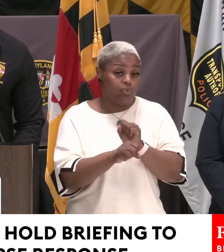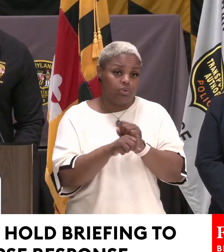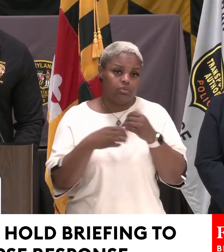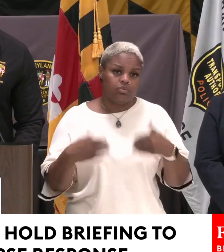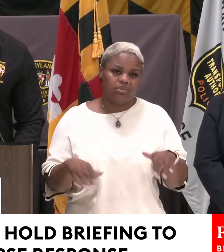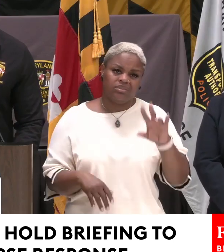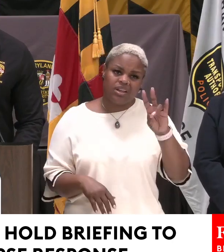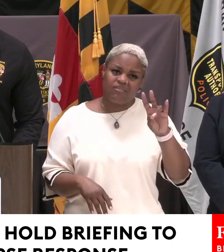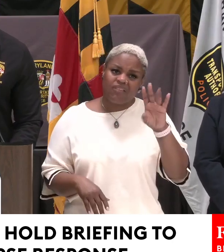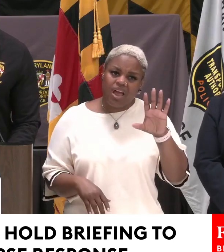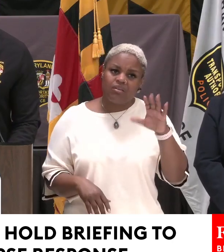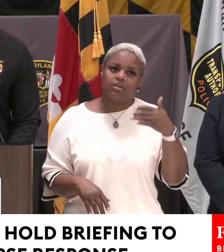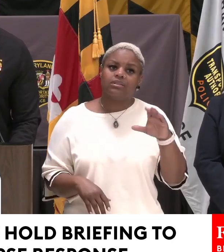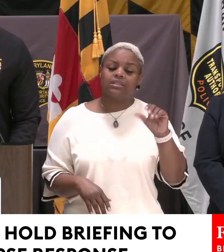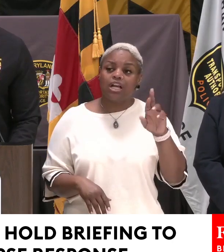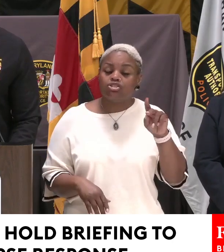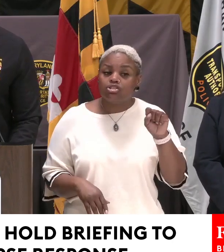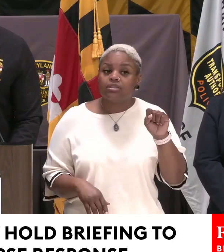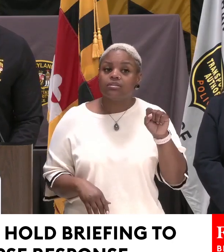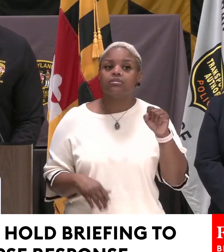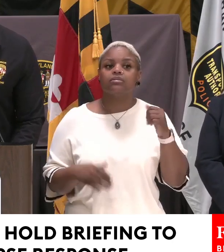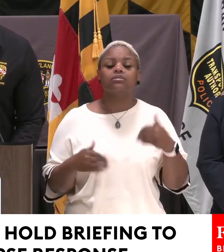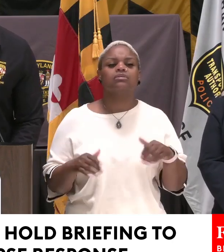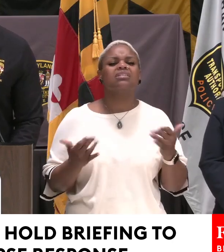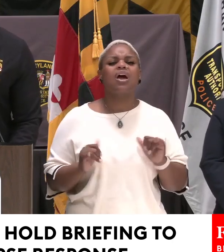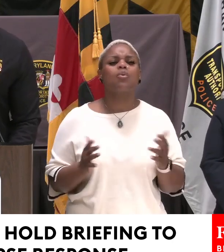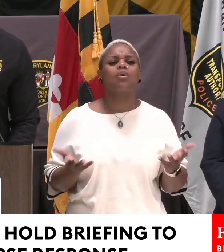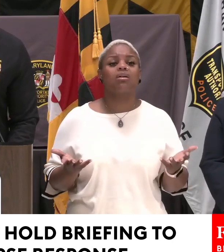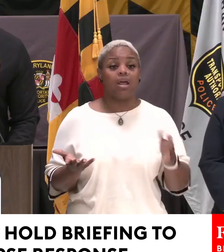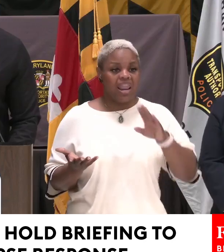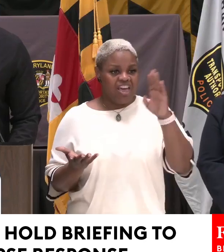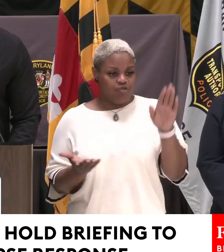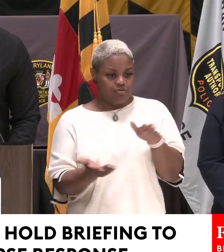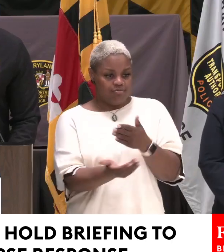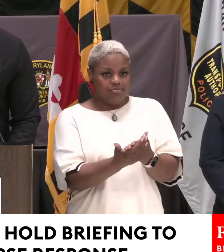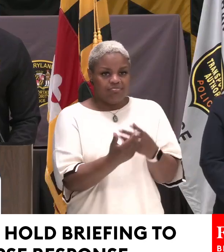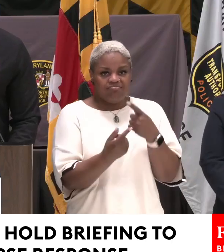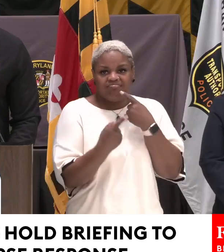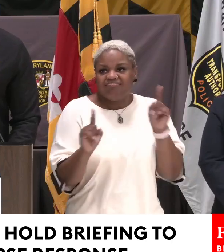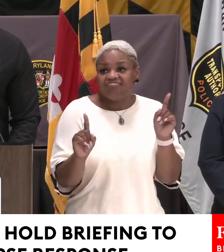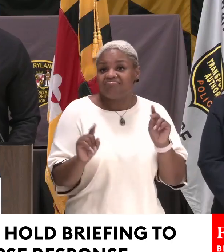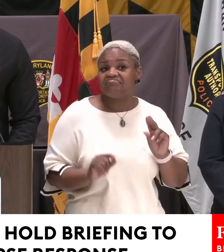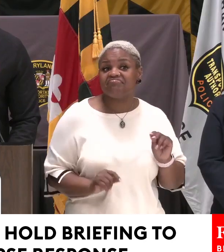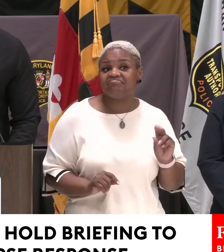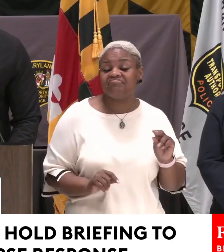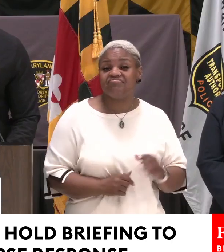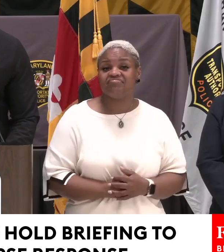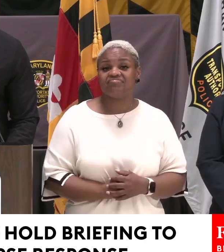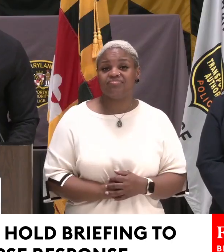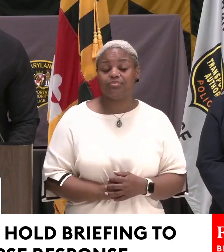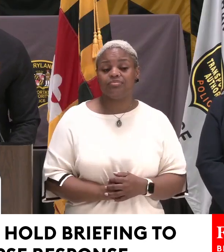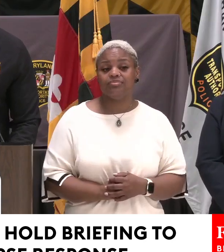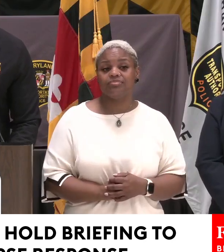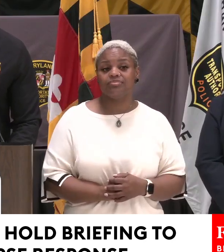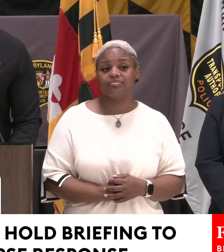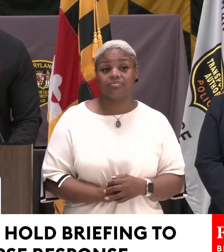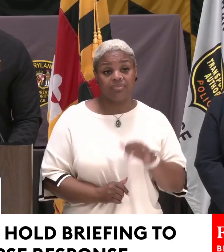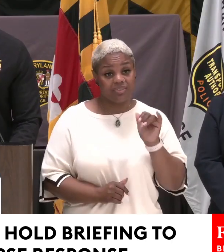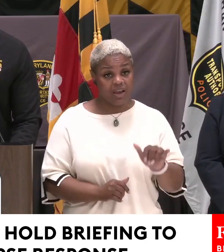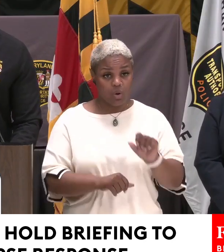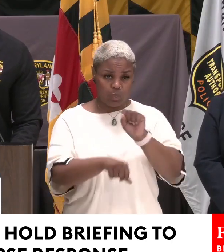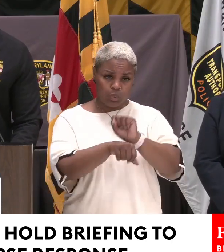containers would likely have never made it to Baltimore. This work presents a model about